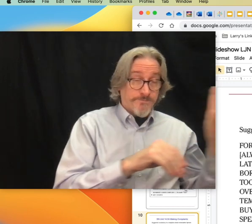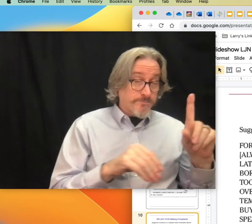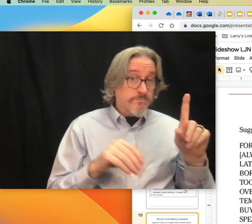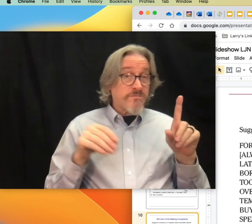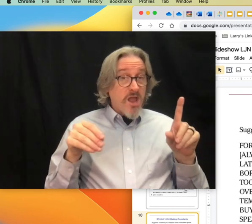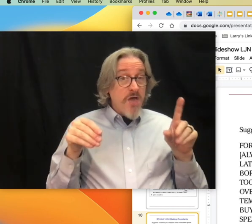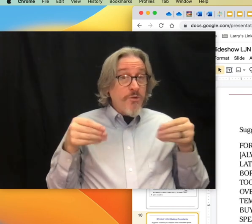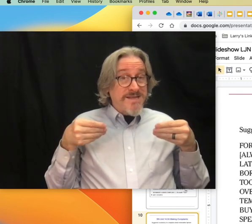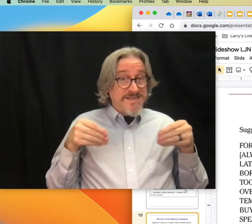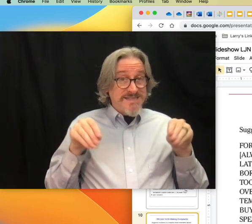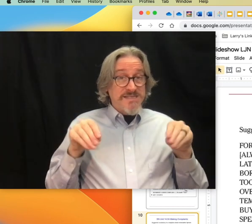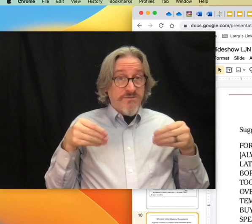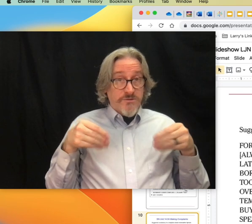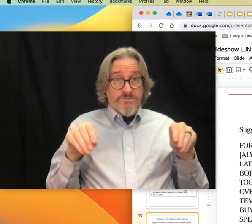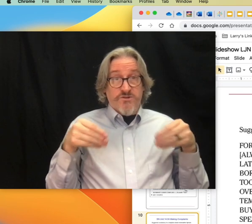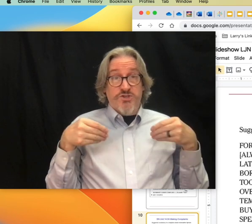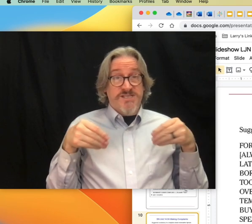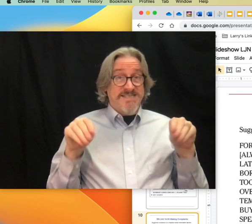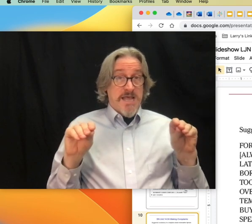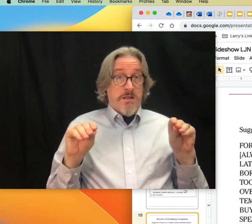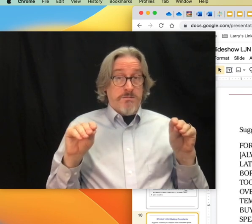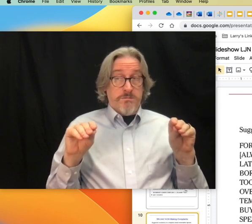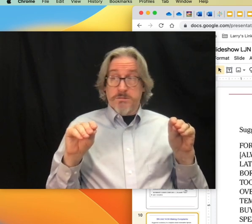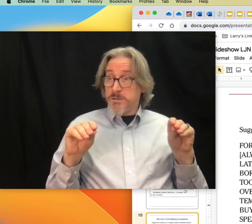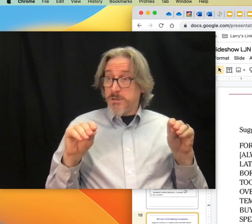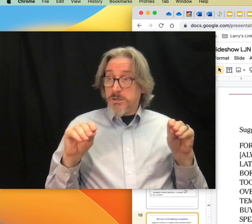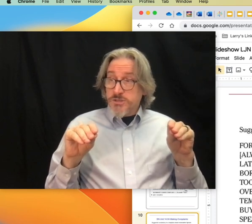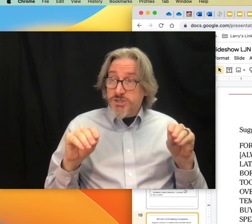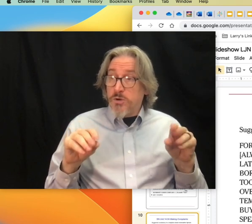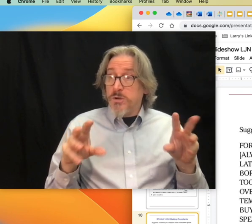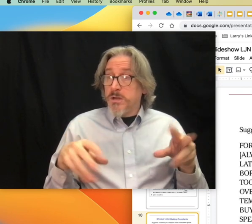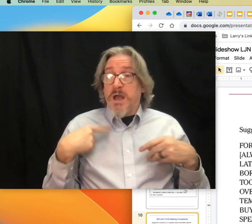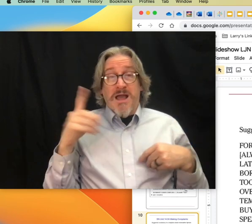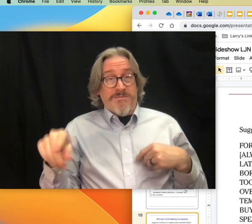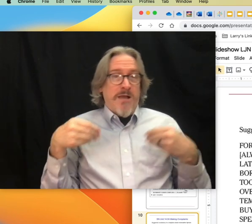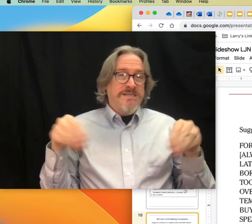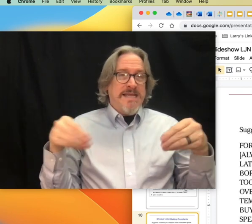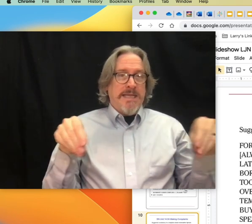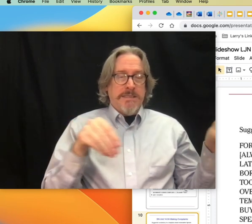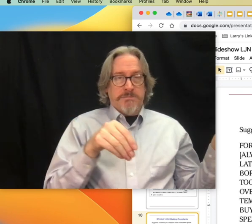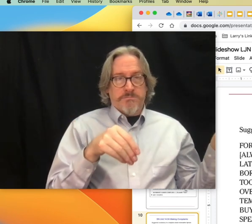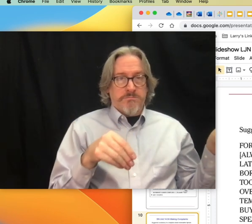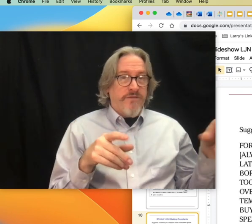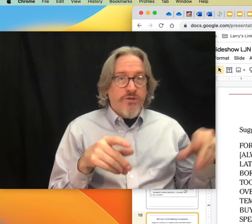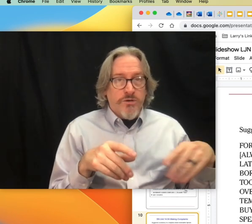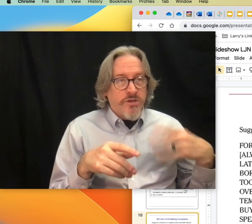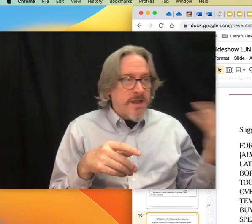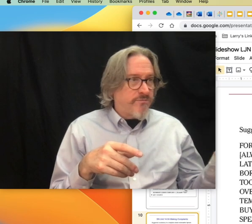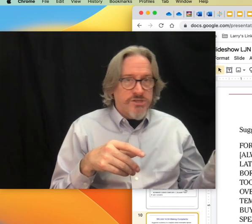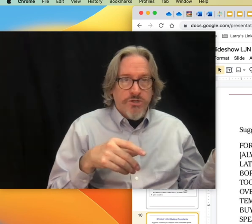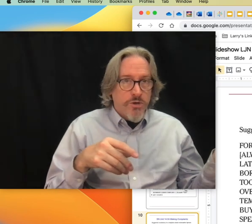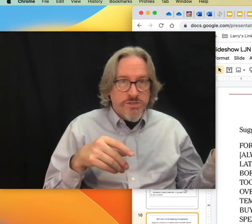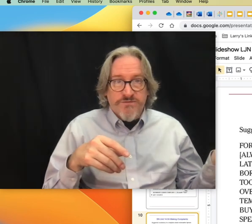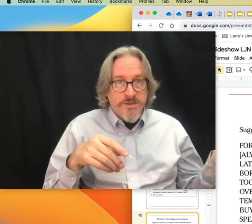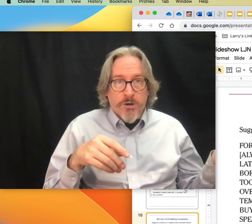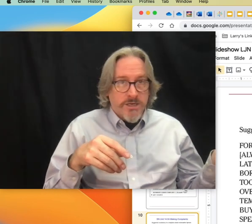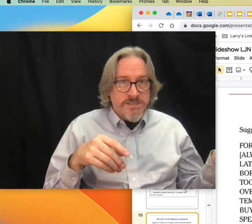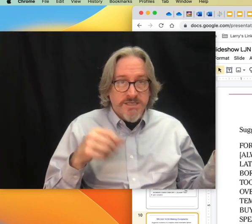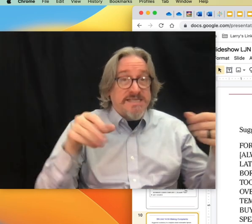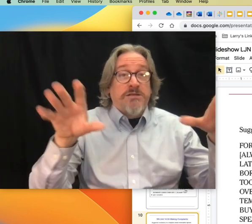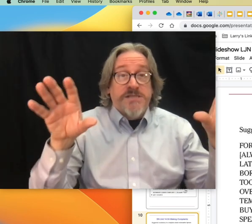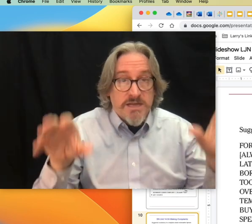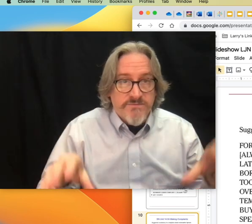store. Otherwise, this is the verb for to sell. So outselling, if you're the kind of person who goes to